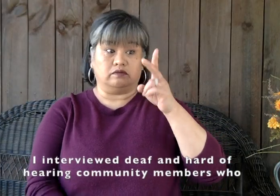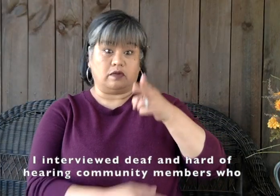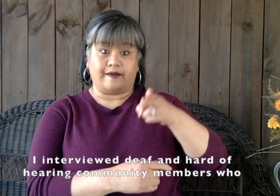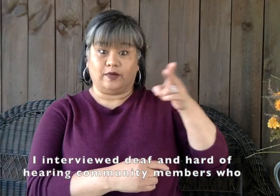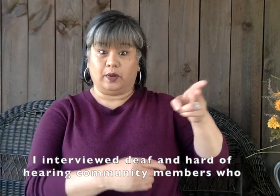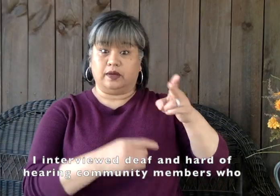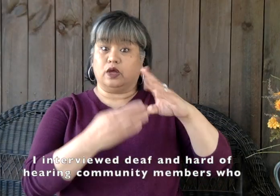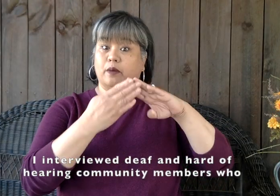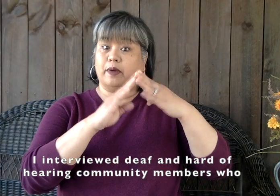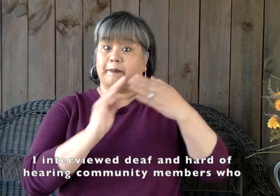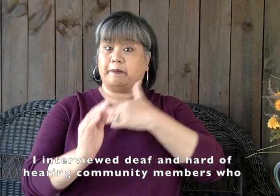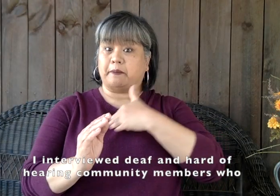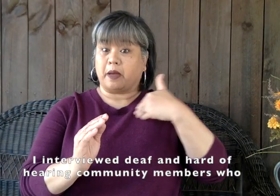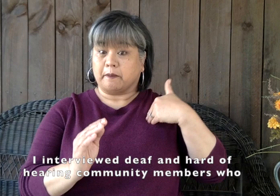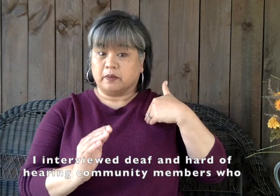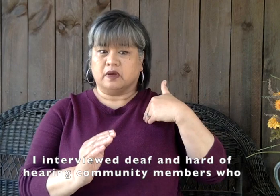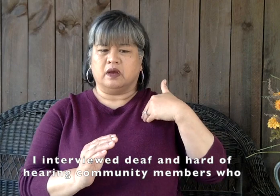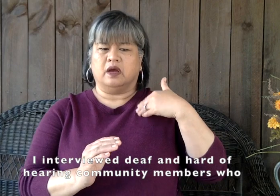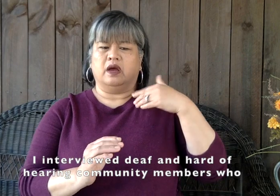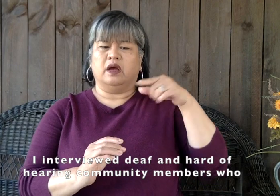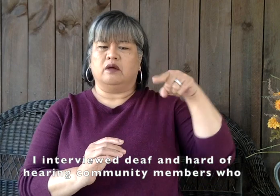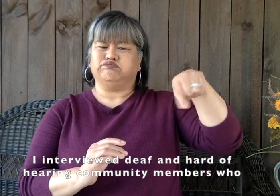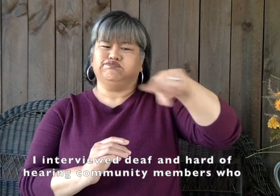I interviewed deaf and hard of hearing community members